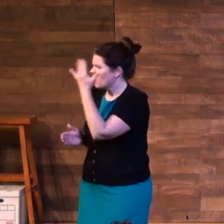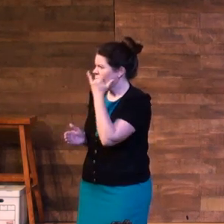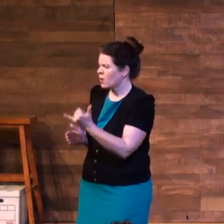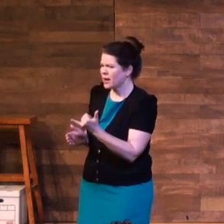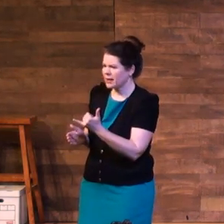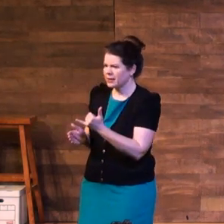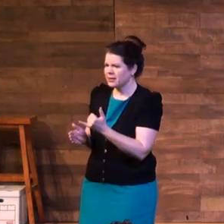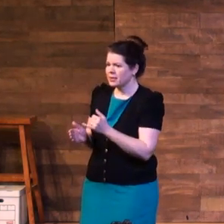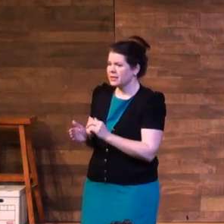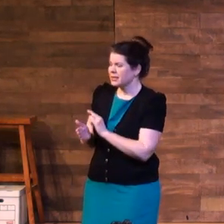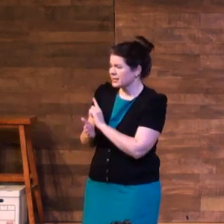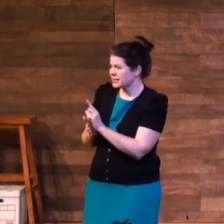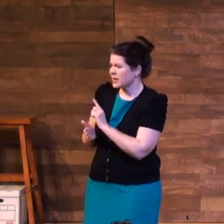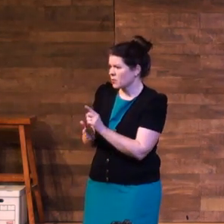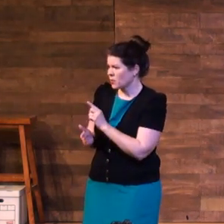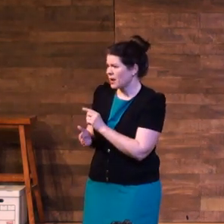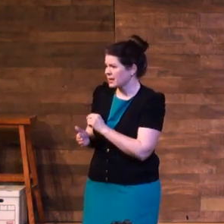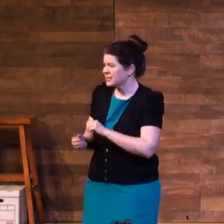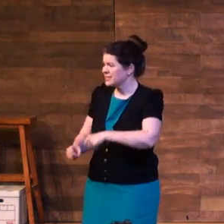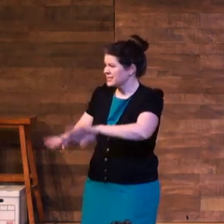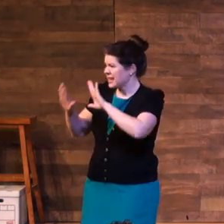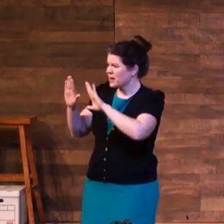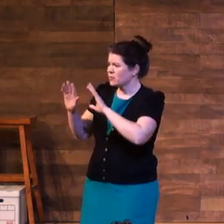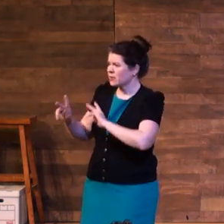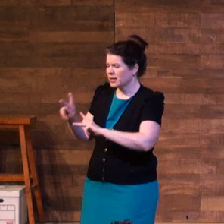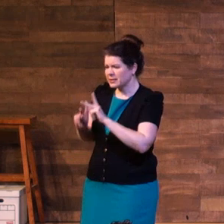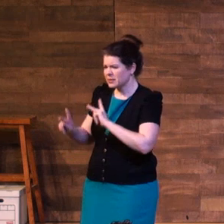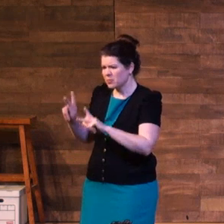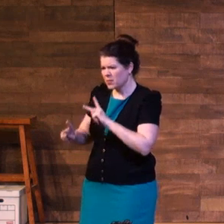Why didn't God do anything about this?